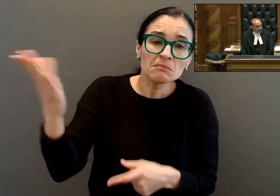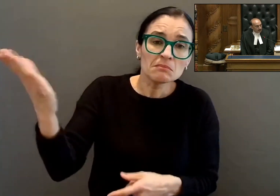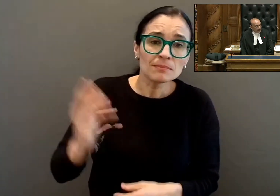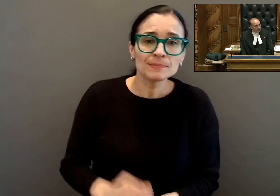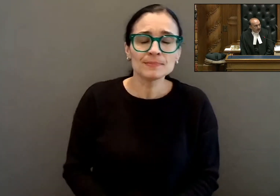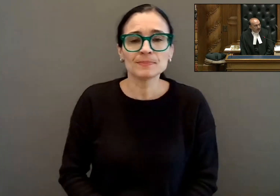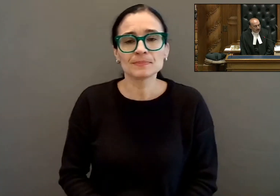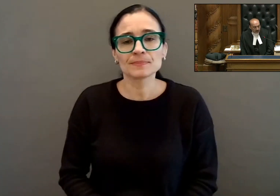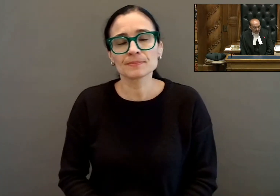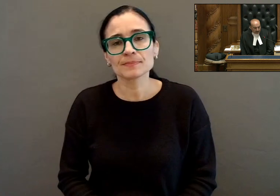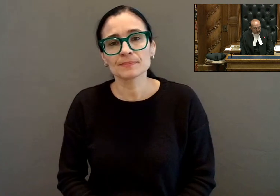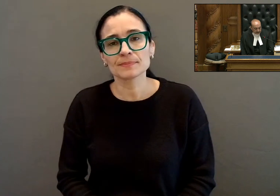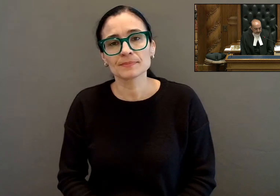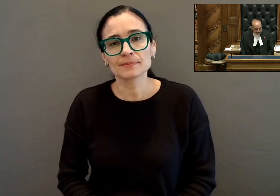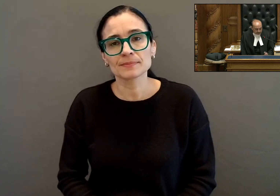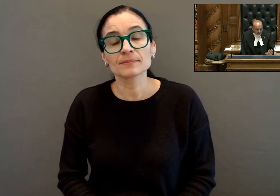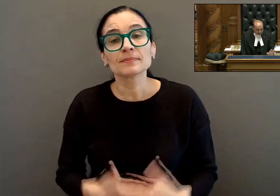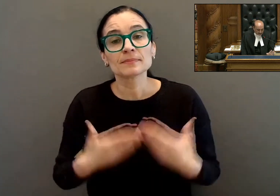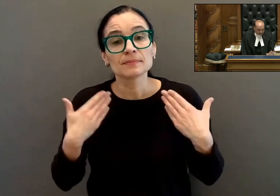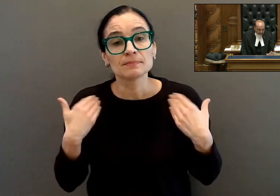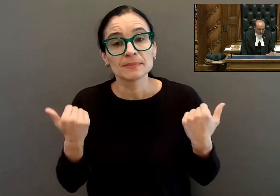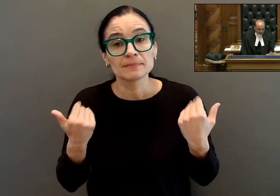Minister of